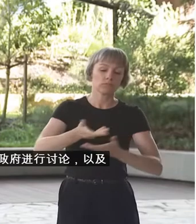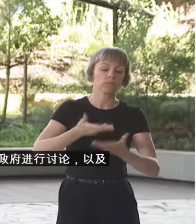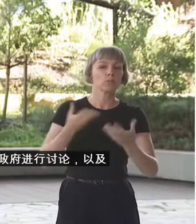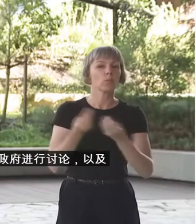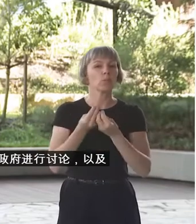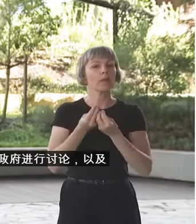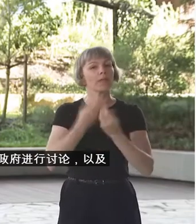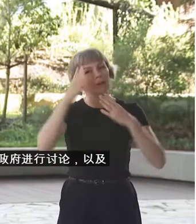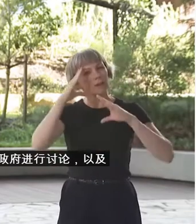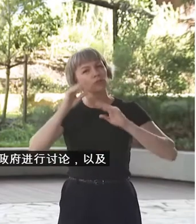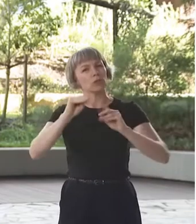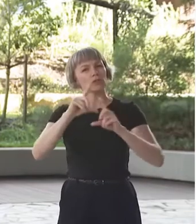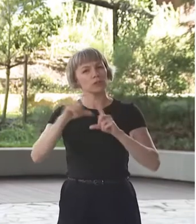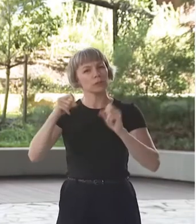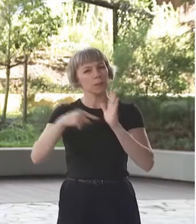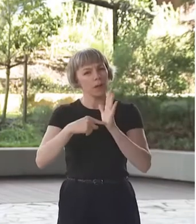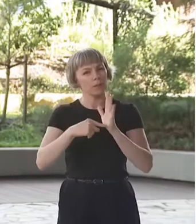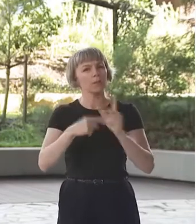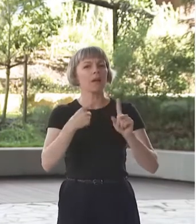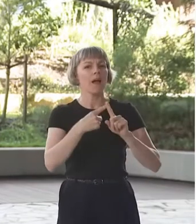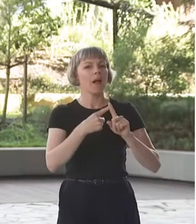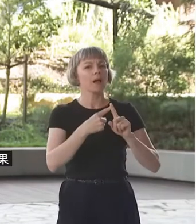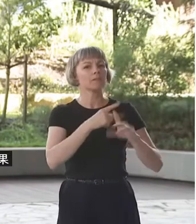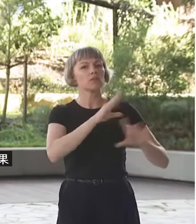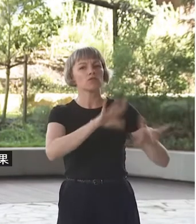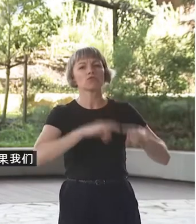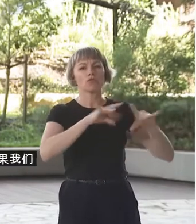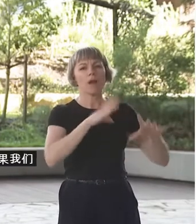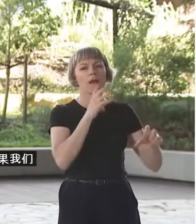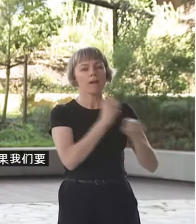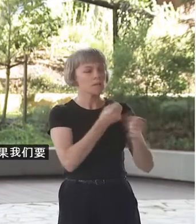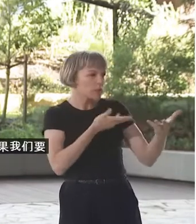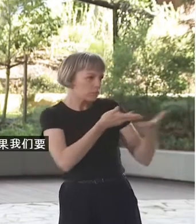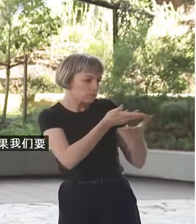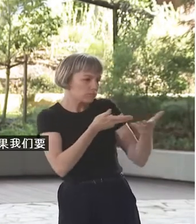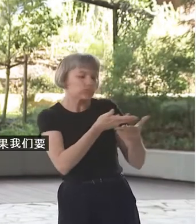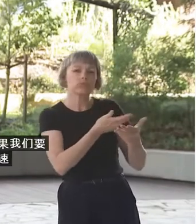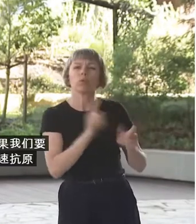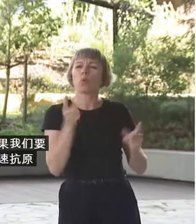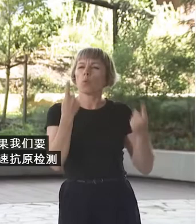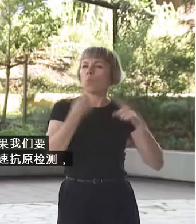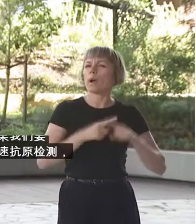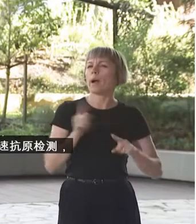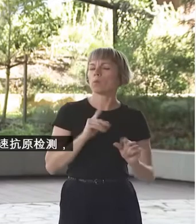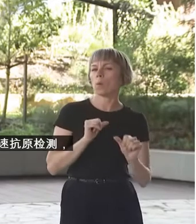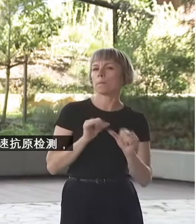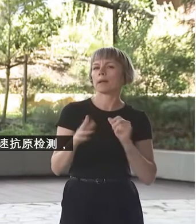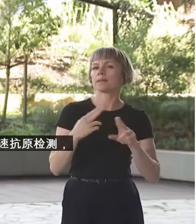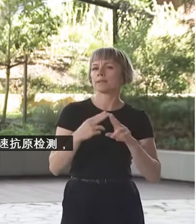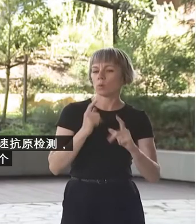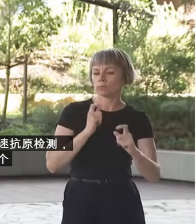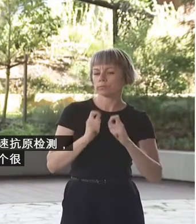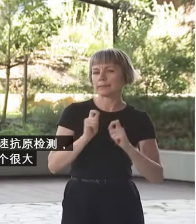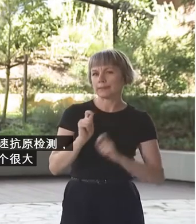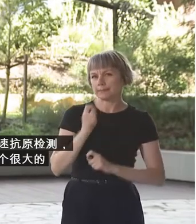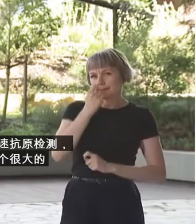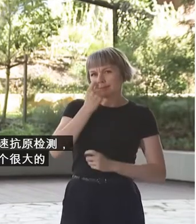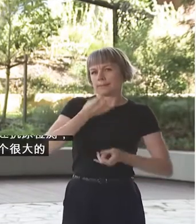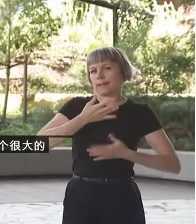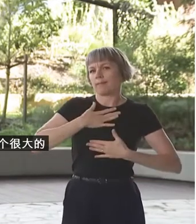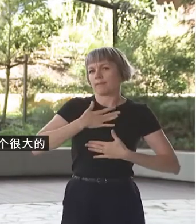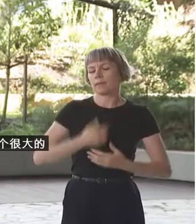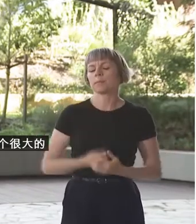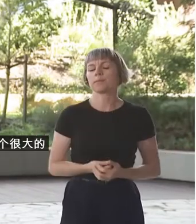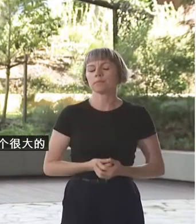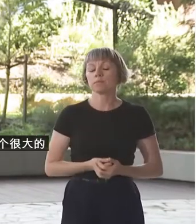and the Commonwealth Government in relation to if we were to have the use of rapid antigen tests in the classroom. We think that that's a